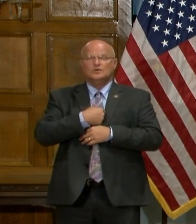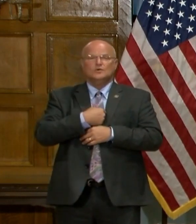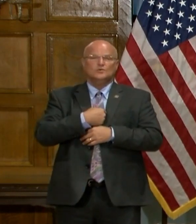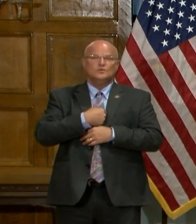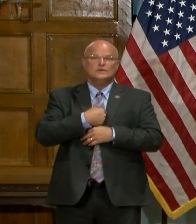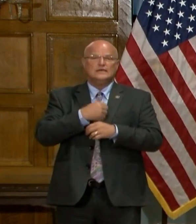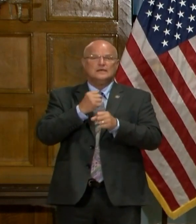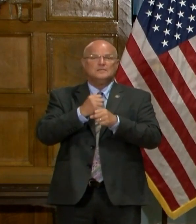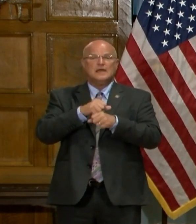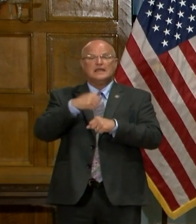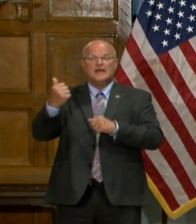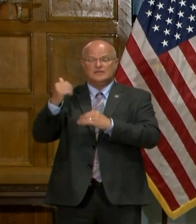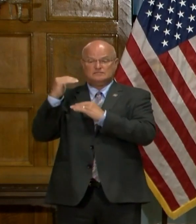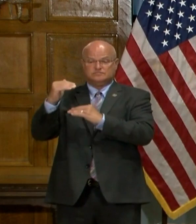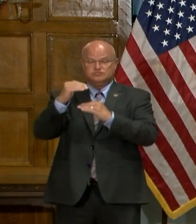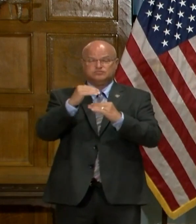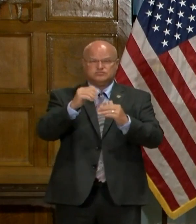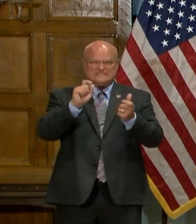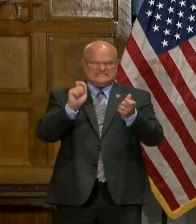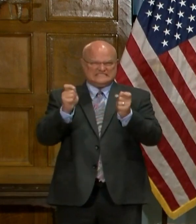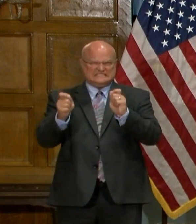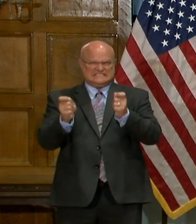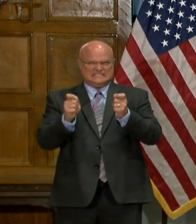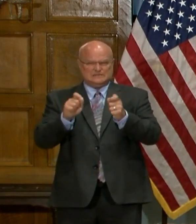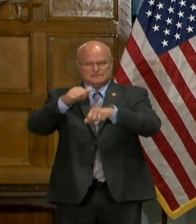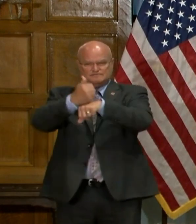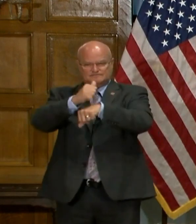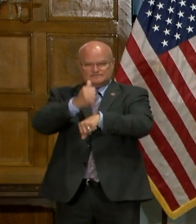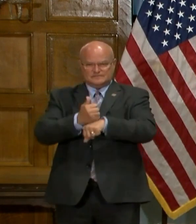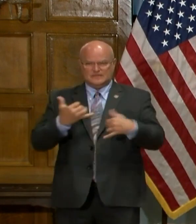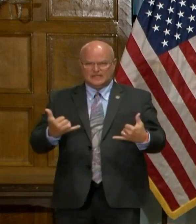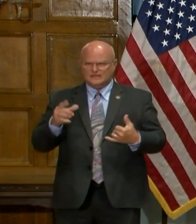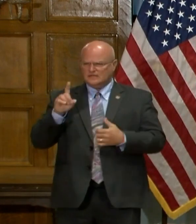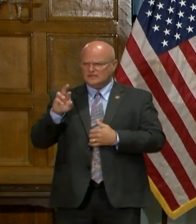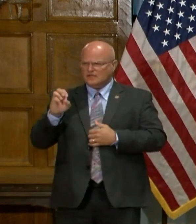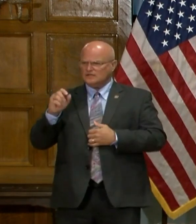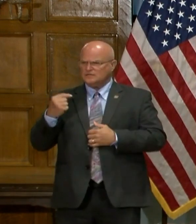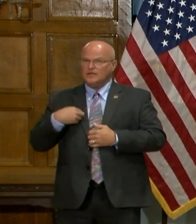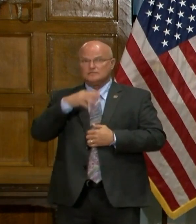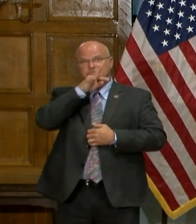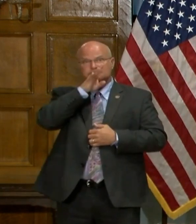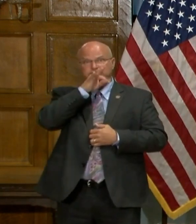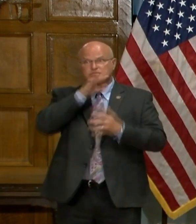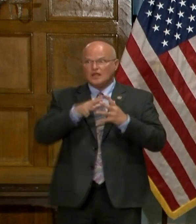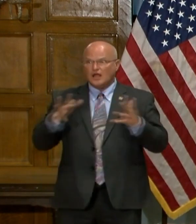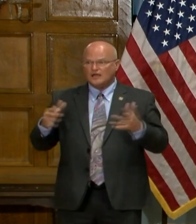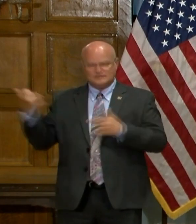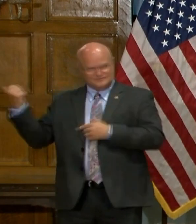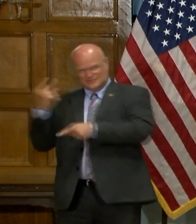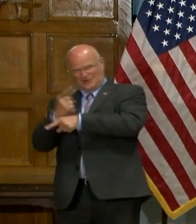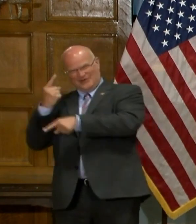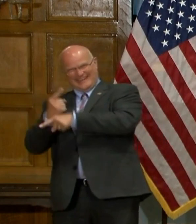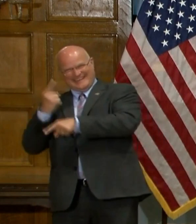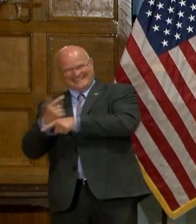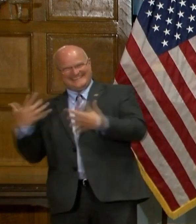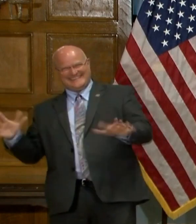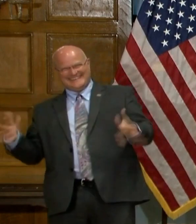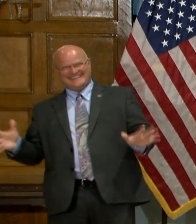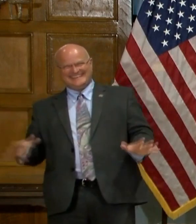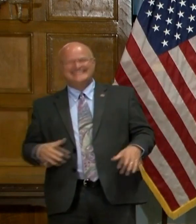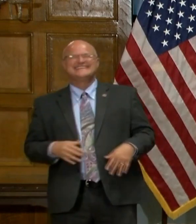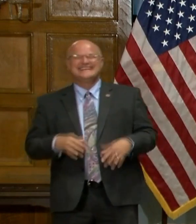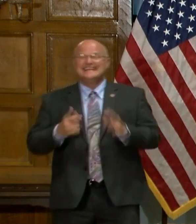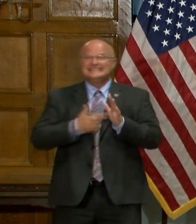had made other restrictions and adjustments that we put into place. Dr. Smith, I'm talking a lot over here. No, that's